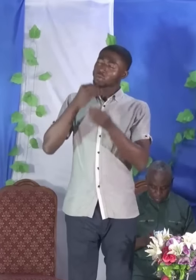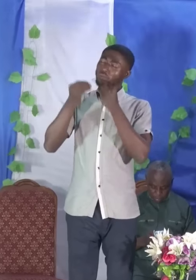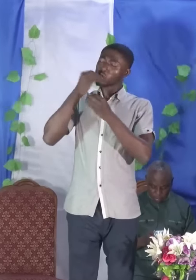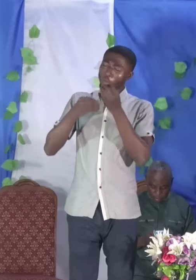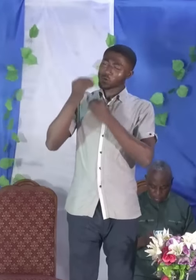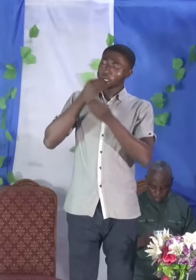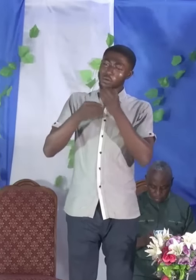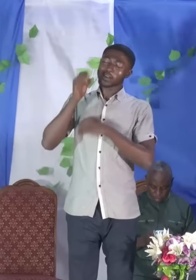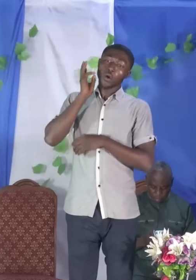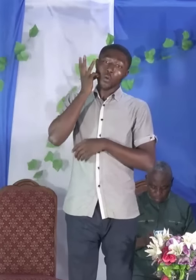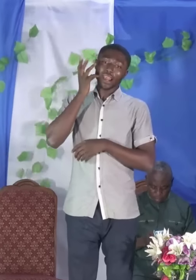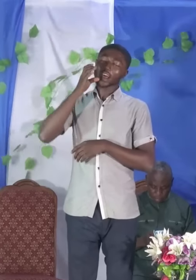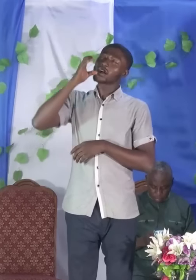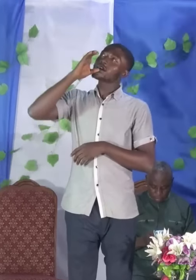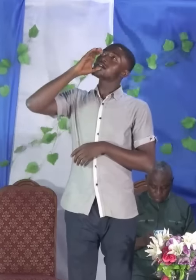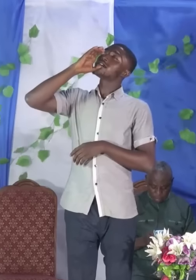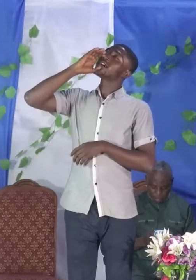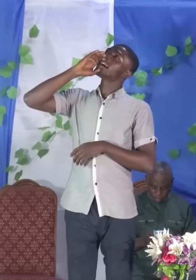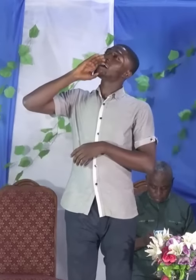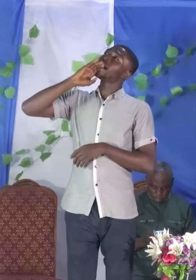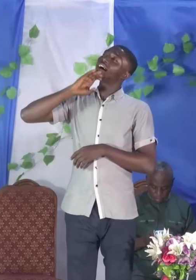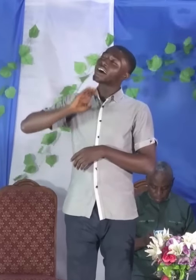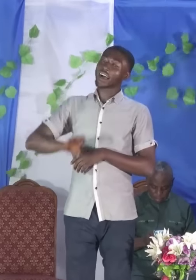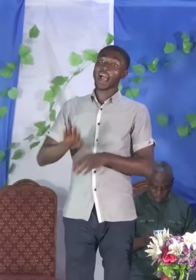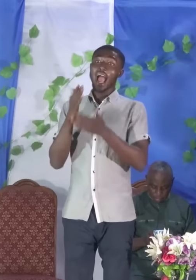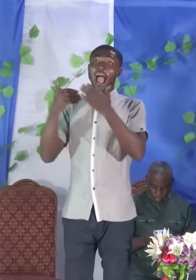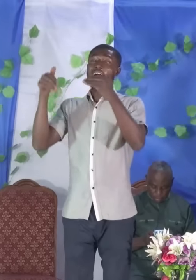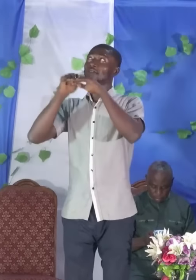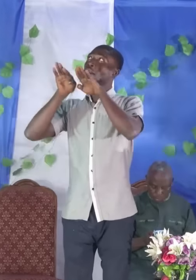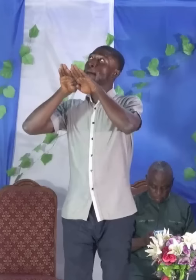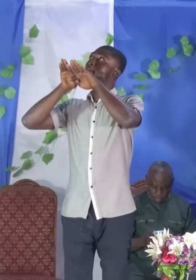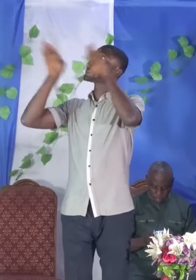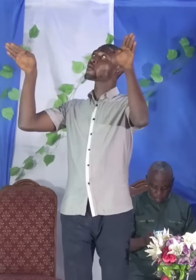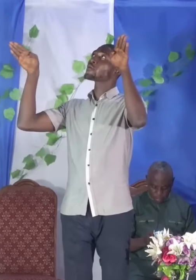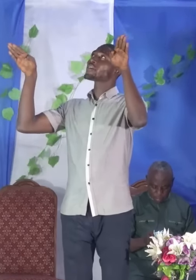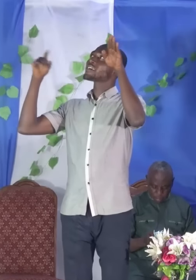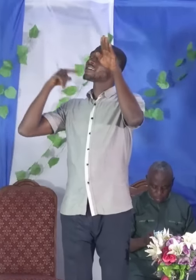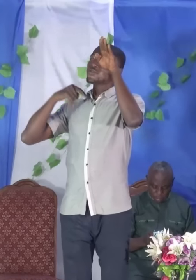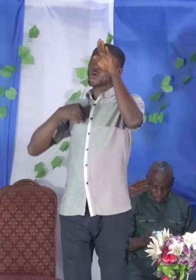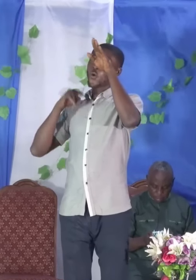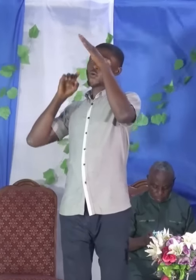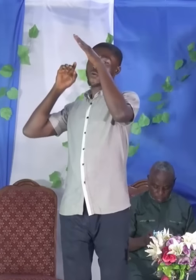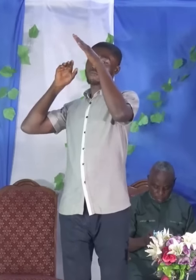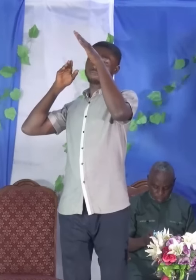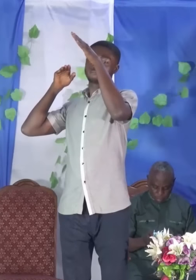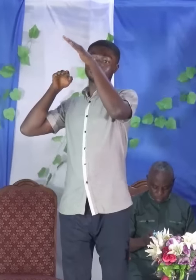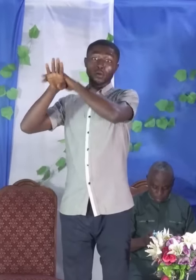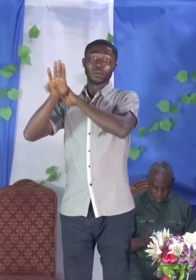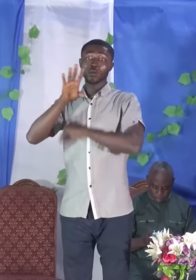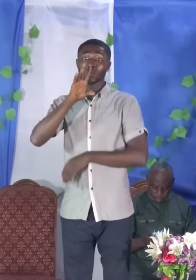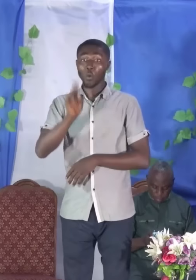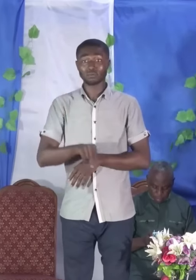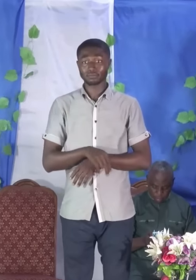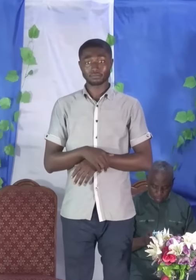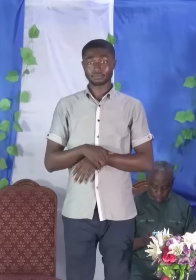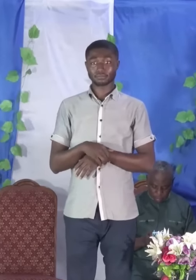dem pa ni vo ba sa sa ya nko to a ye da nyame adwuma no wa na mpa ni sika ye utimu den den den den